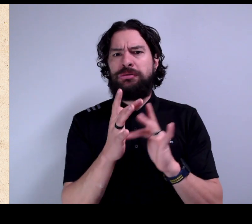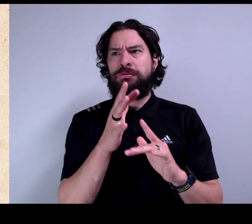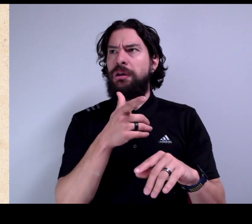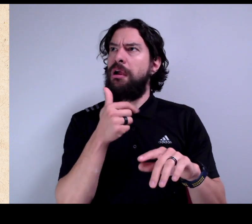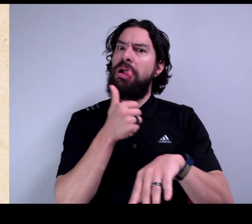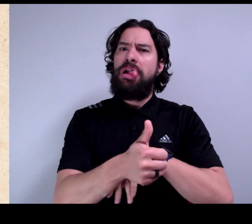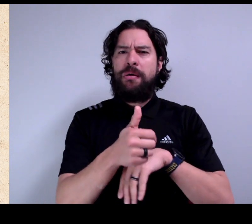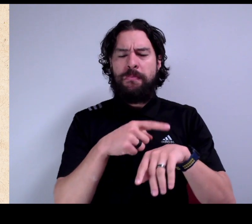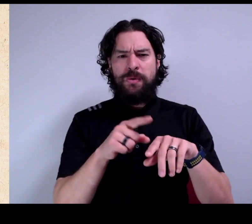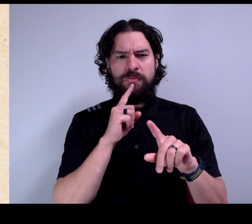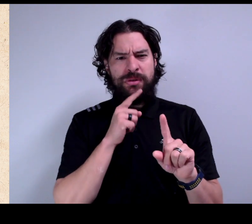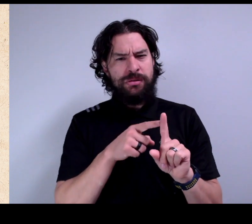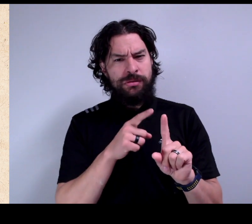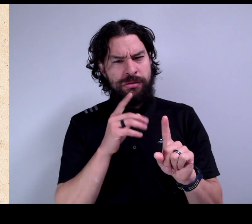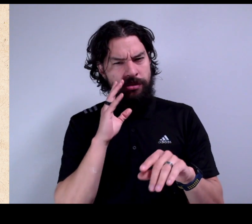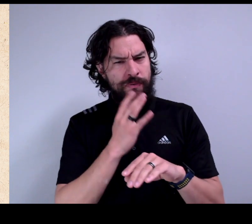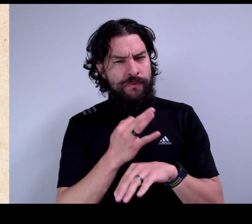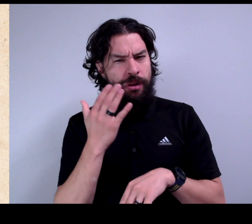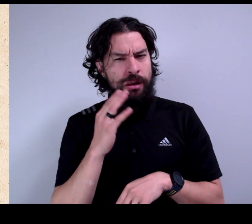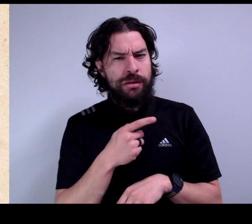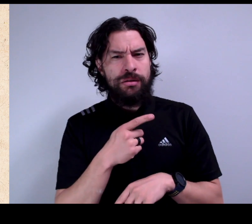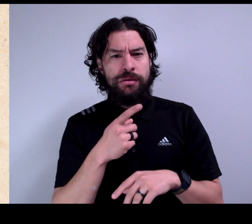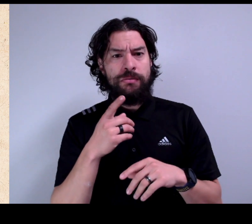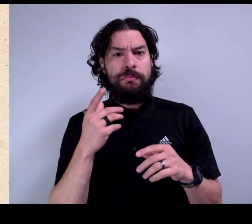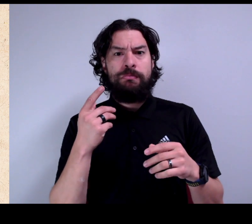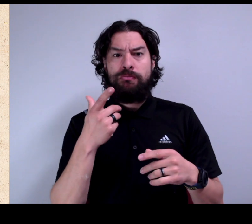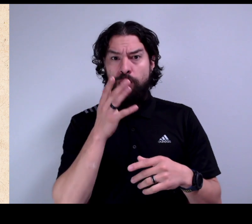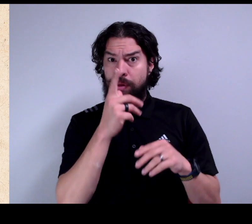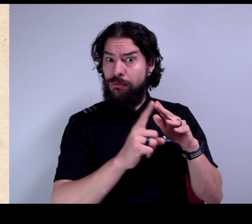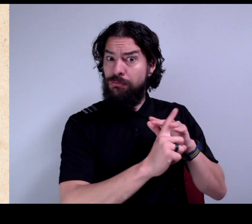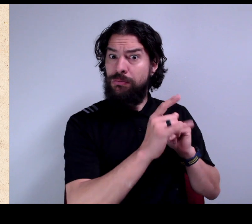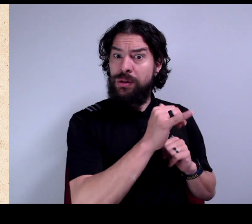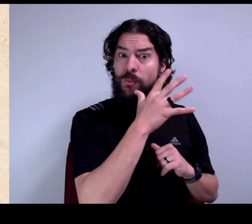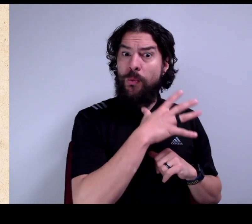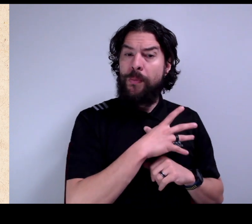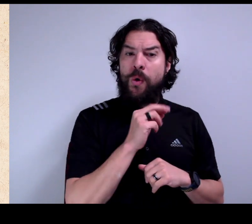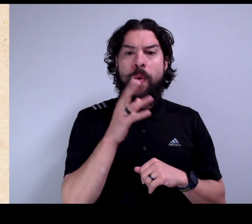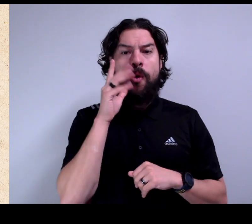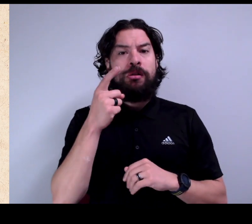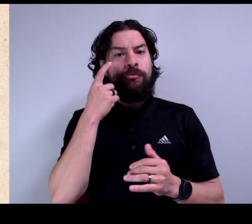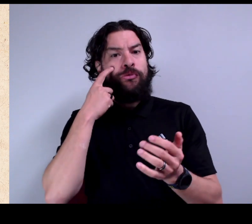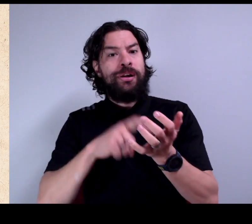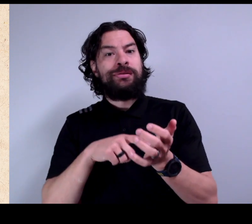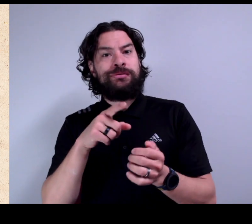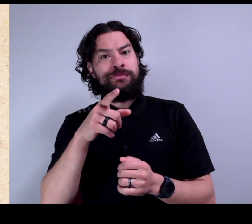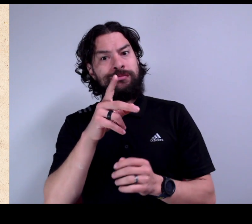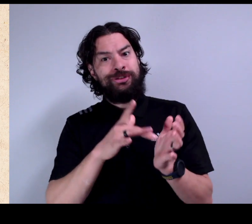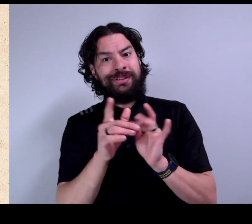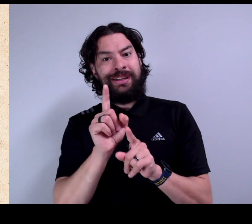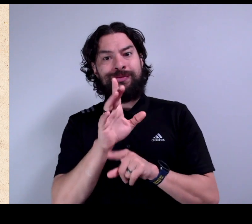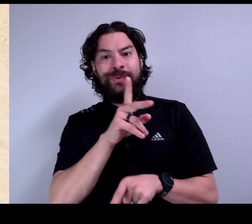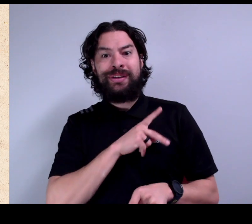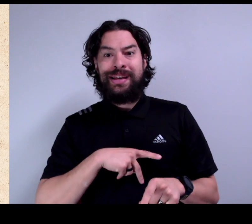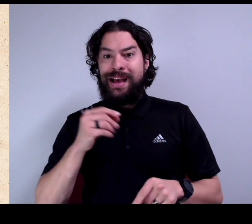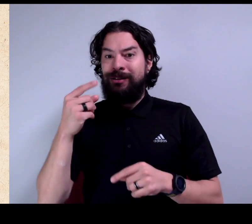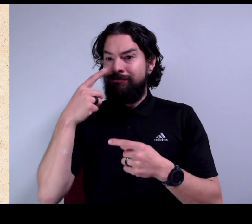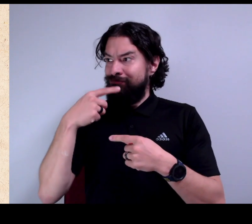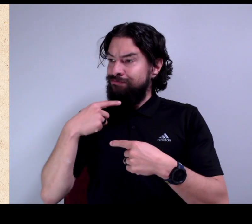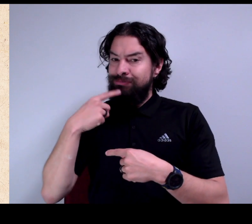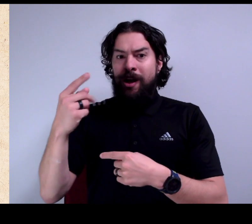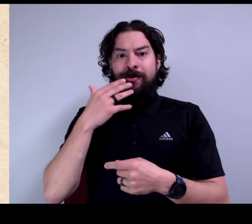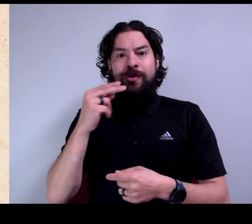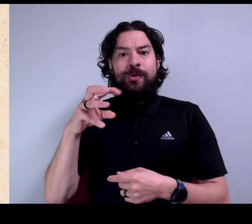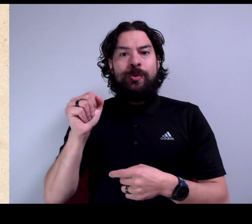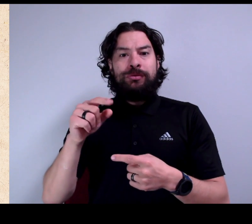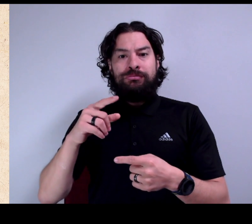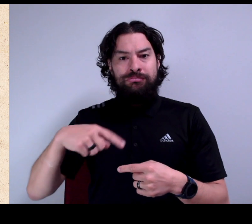and scandalous claim about Jesus. And are you going to run away like the women? Or are you going to recognize Jesus as your king and go and